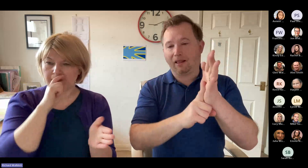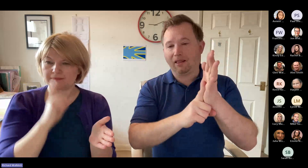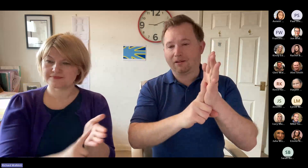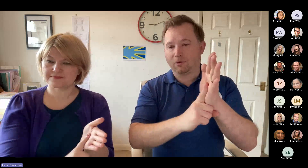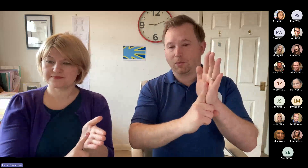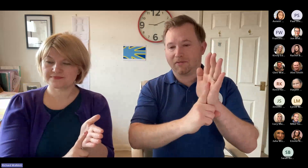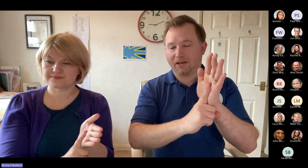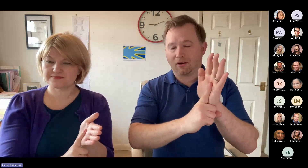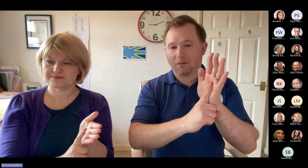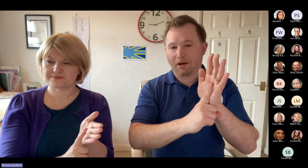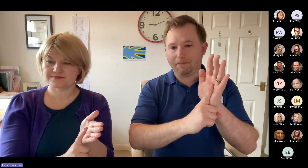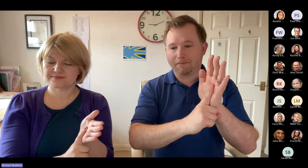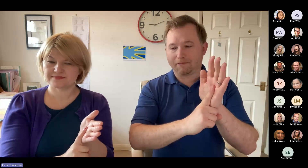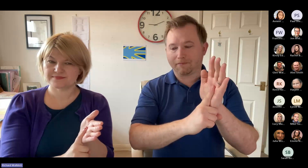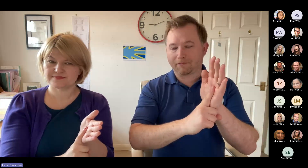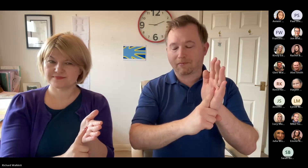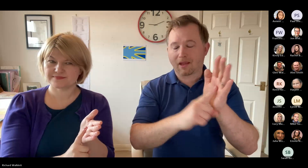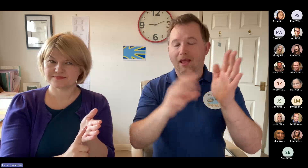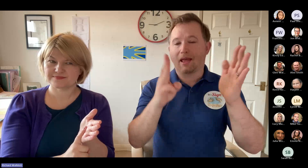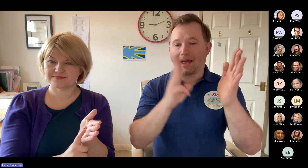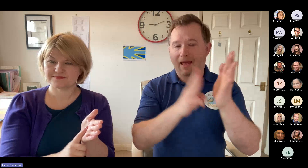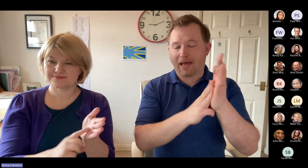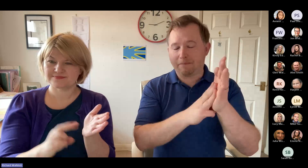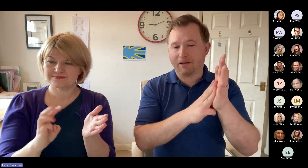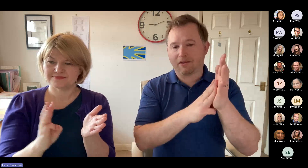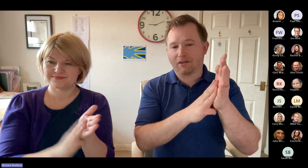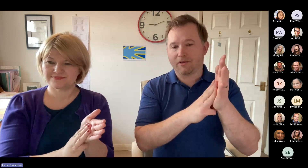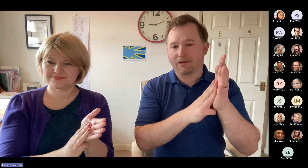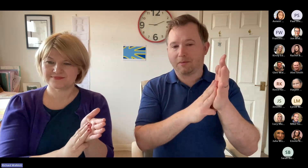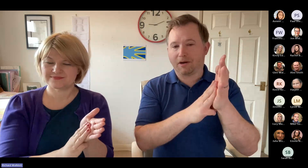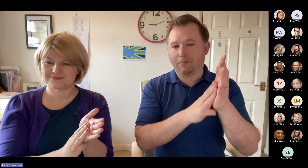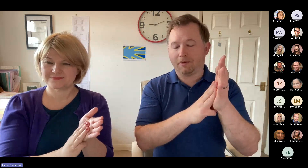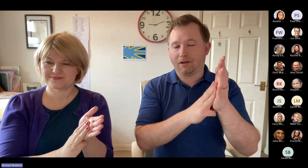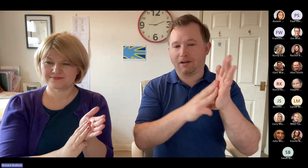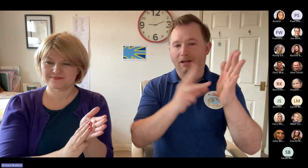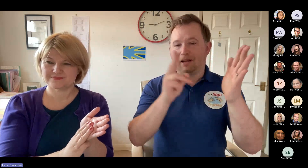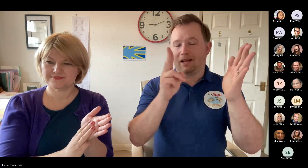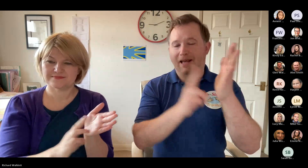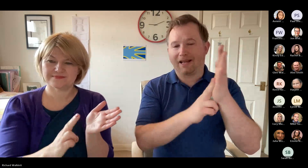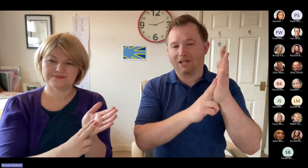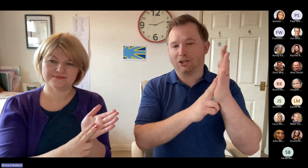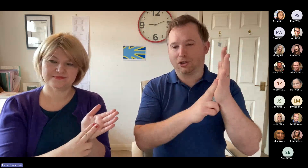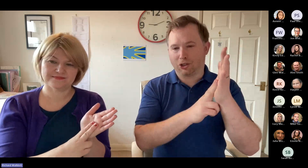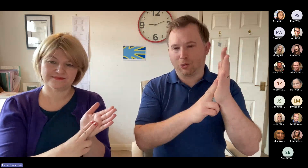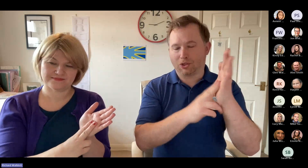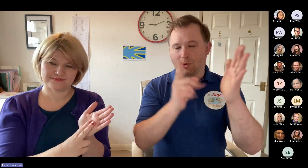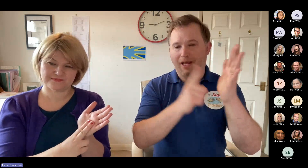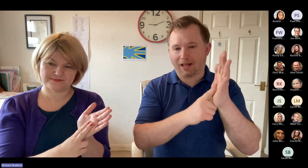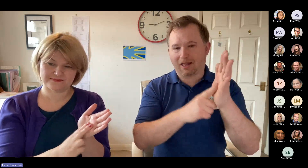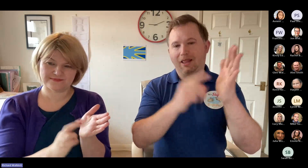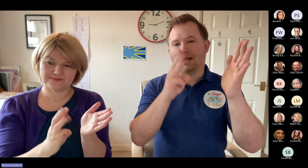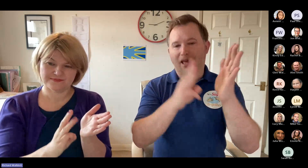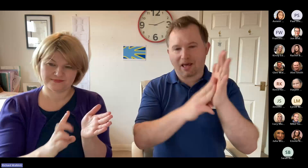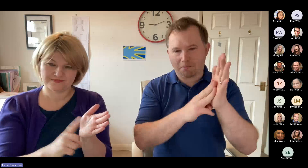L, one finger on the palm. M, three on the palm. N, two. So L,